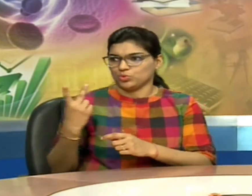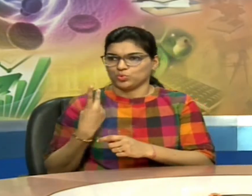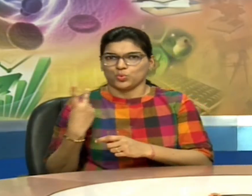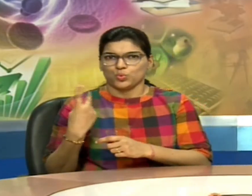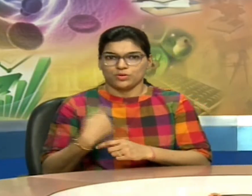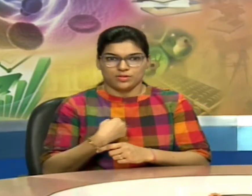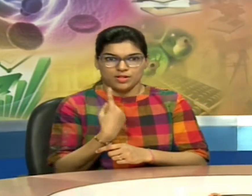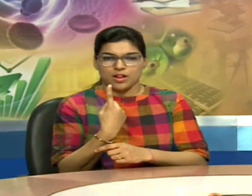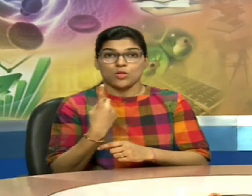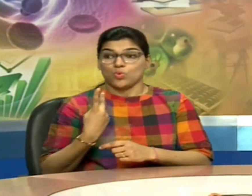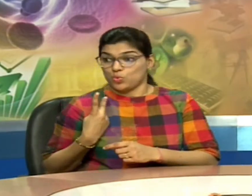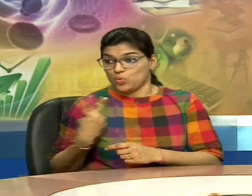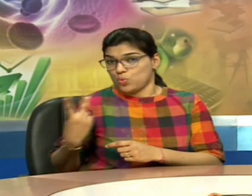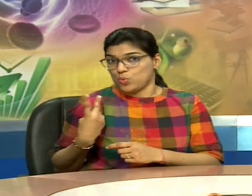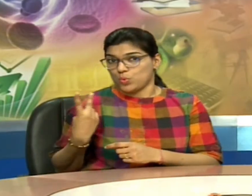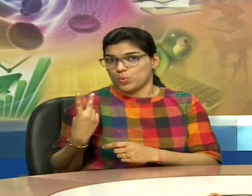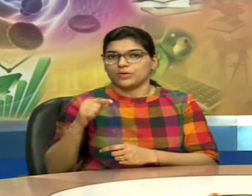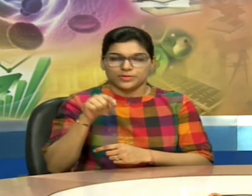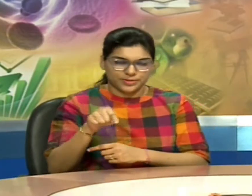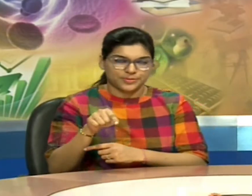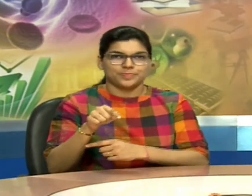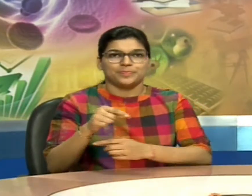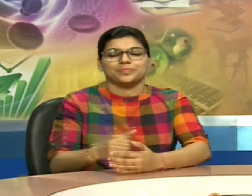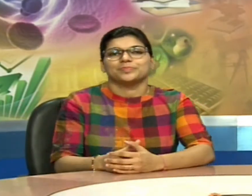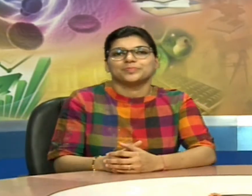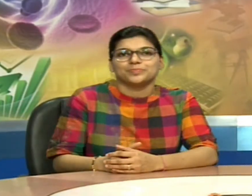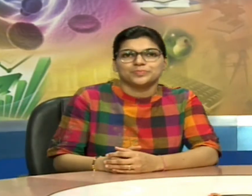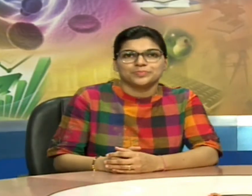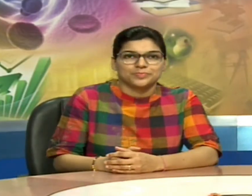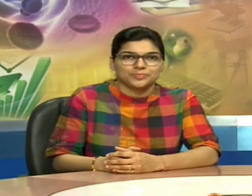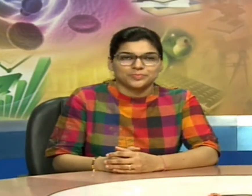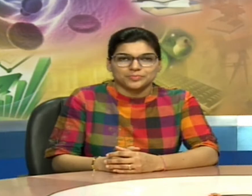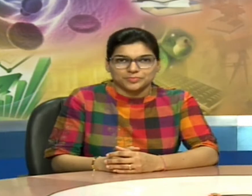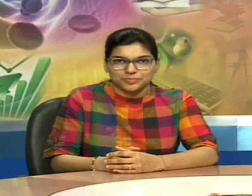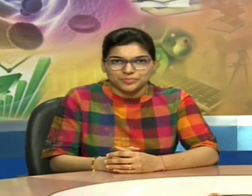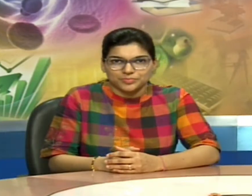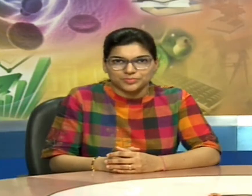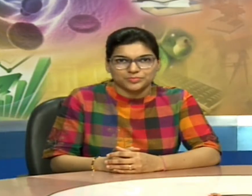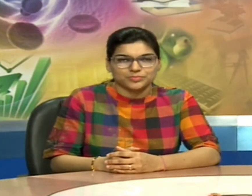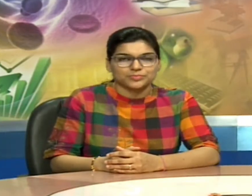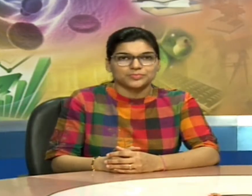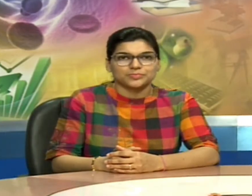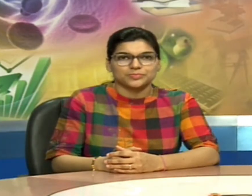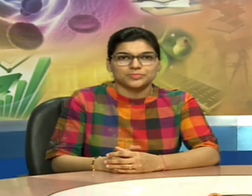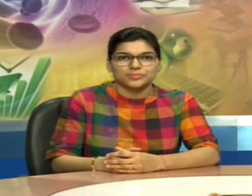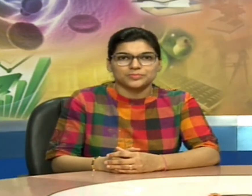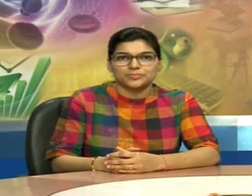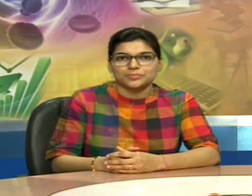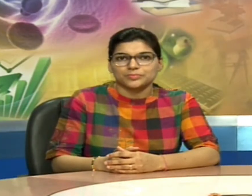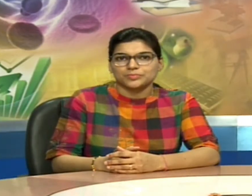Each other, like I am not doing it alone, with someone else, each other.